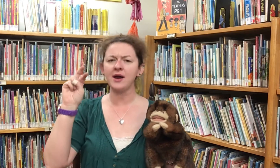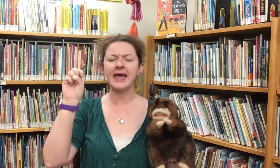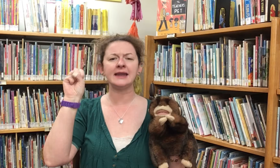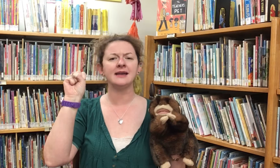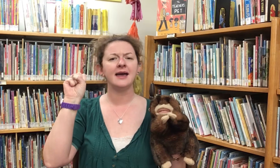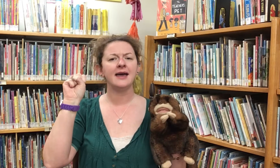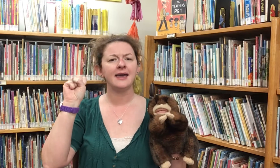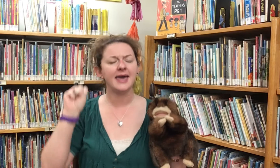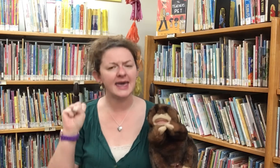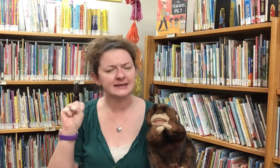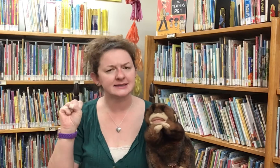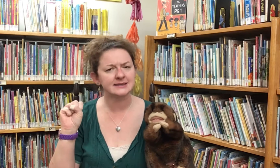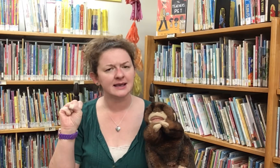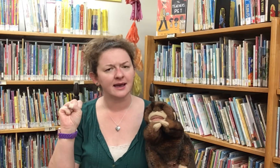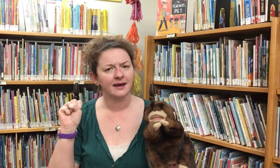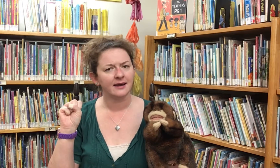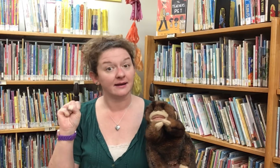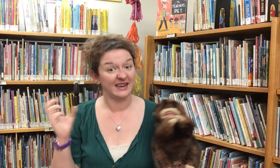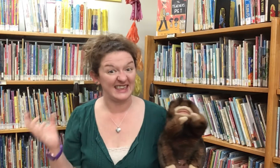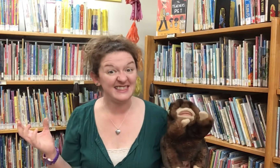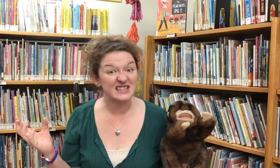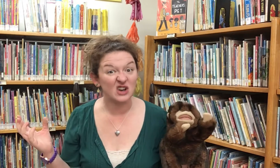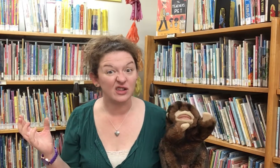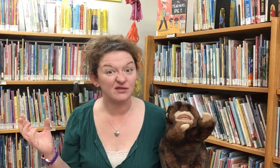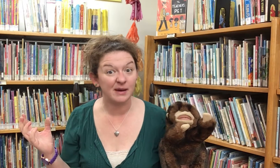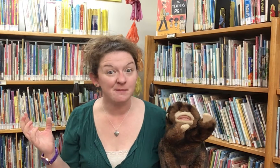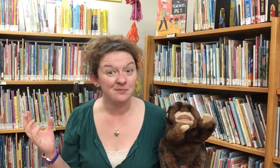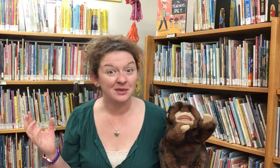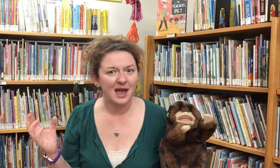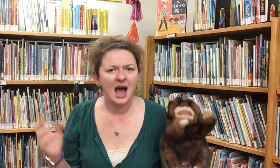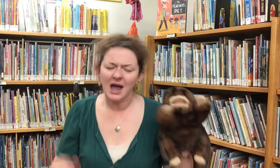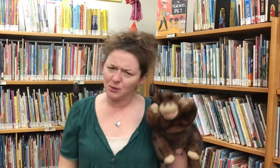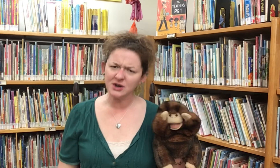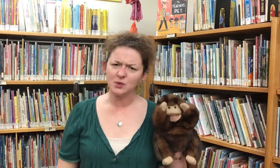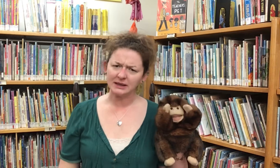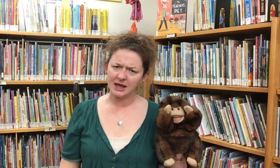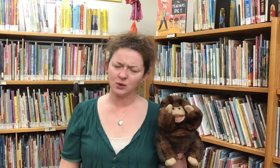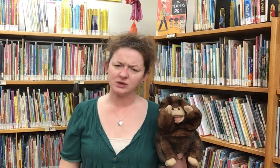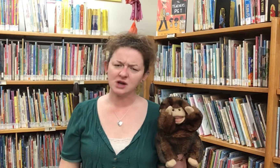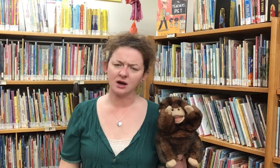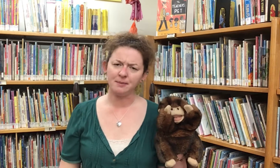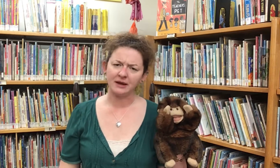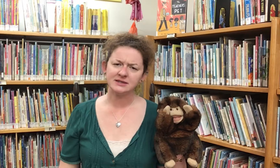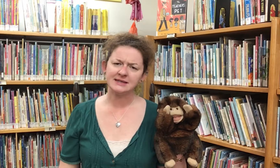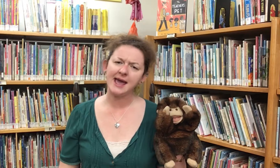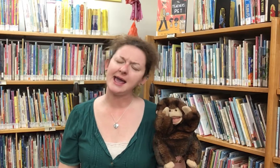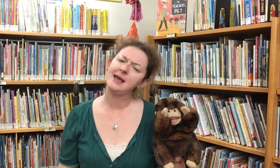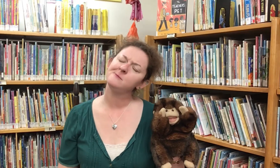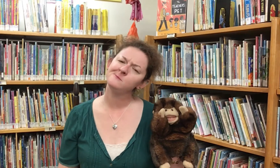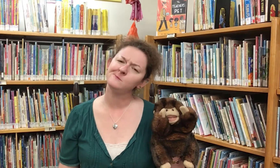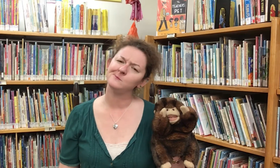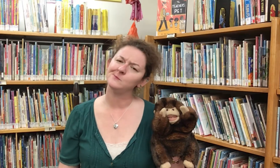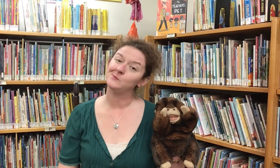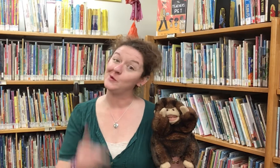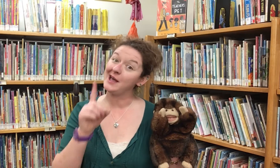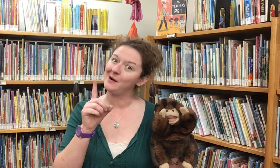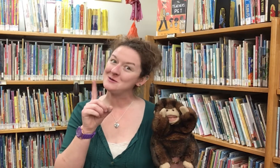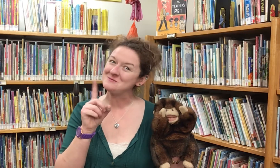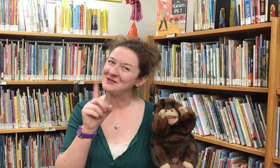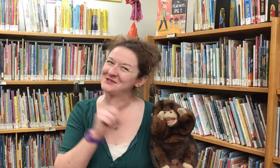and S. I think that's all of them. I wonder what letter we'll talk about today. Well, before